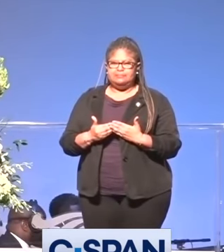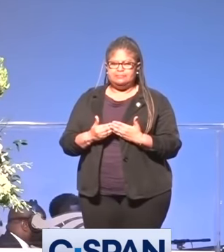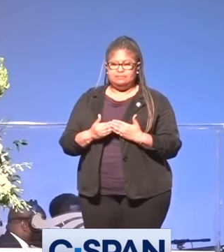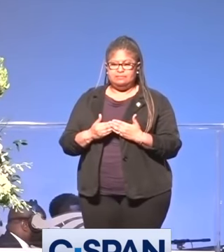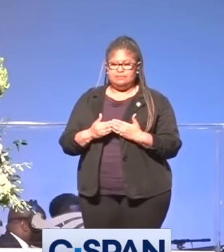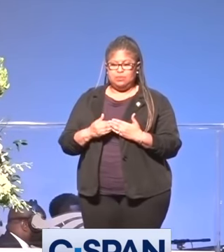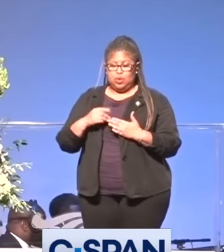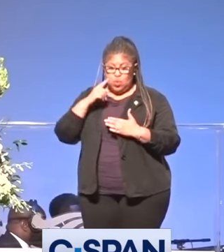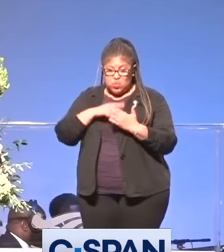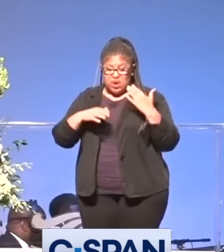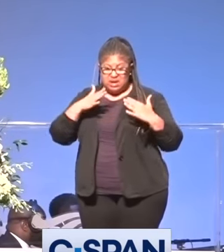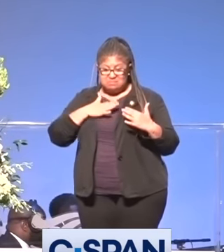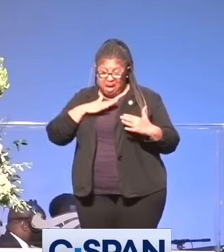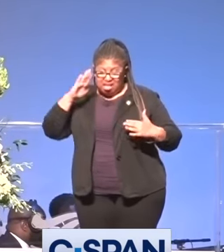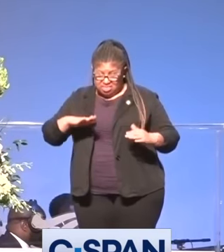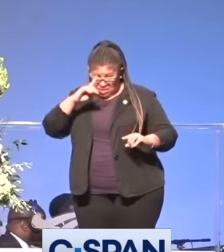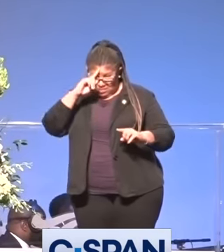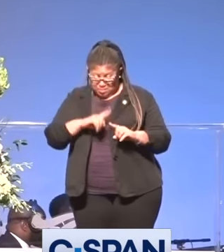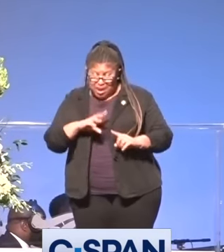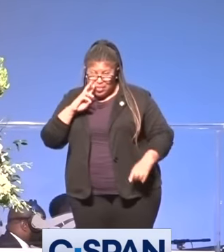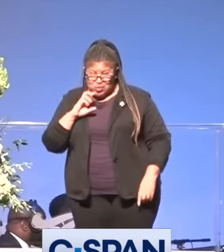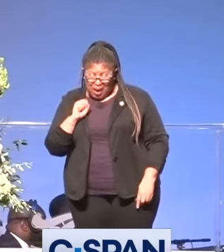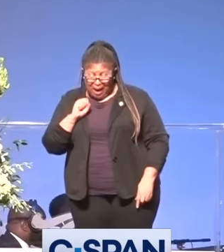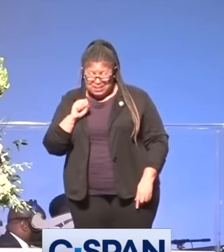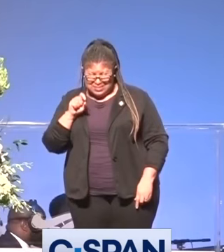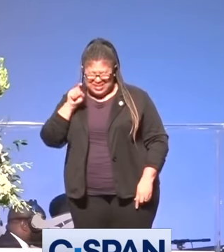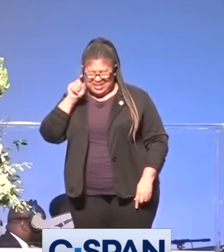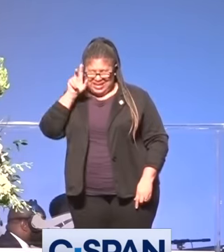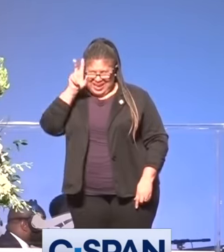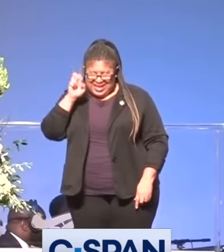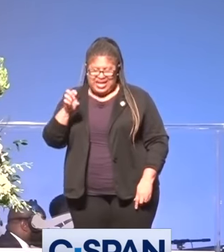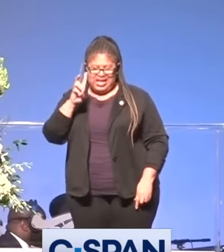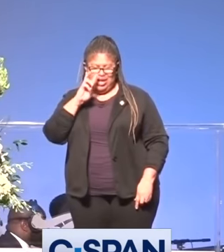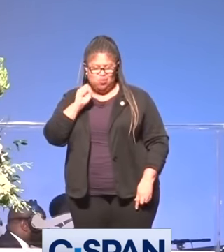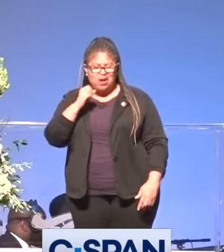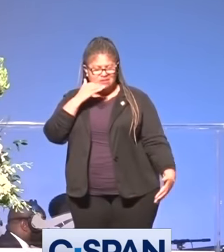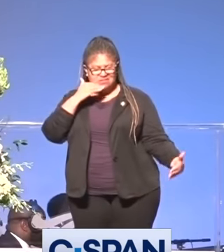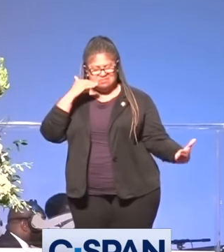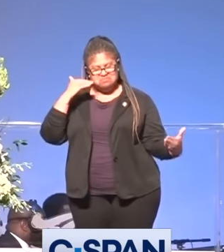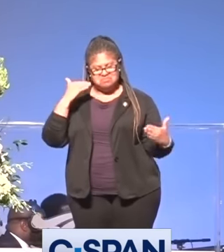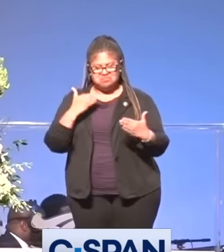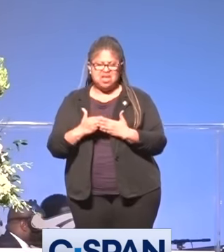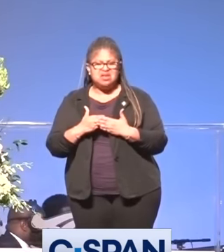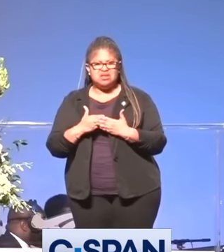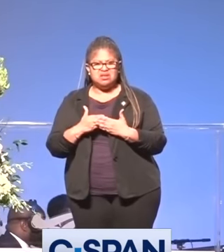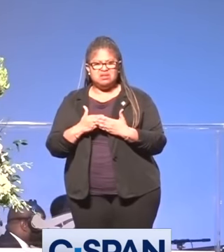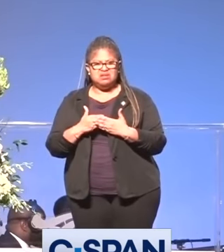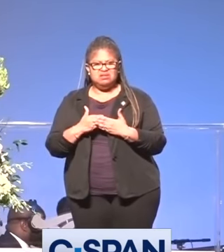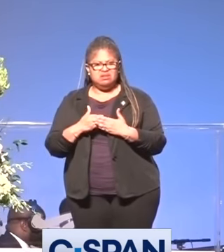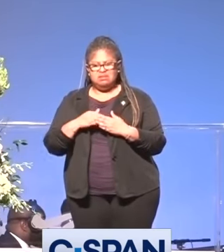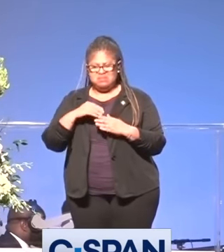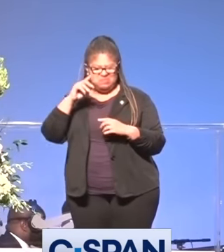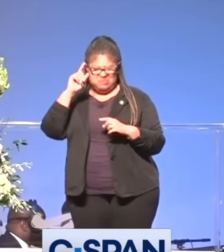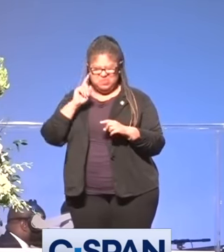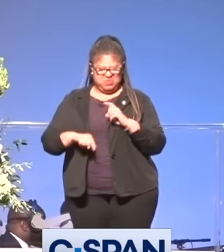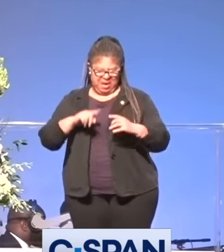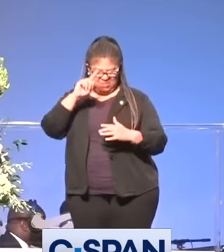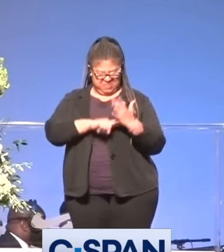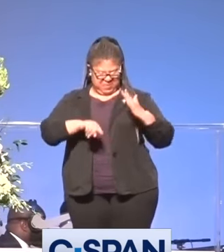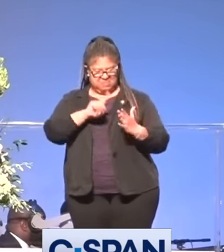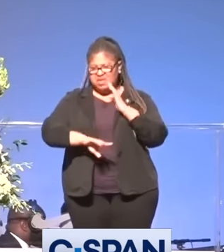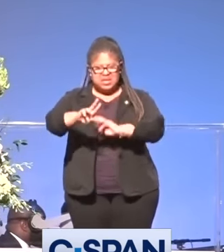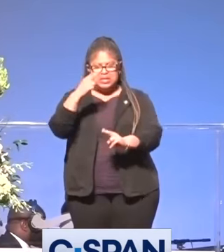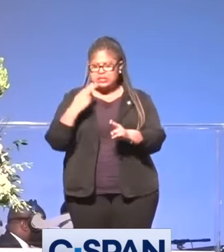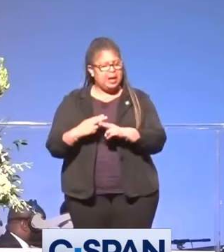And what my brother was, my little bro was good. You can't slam his name with me.